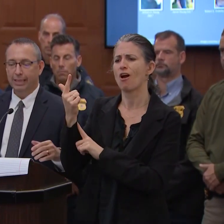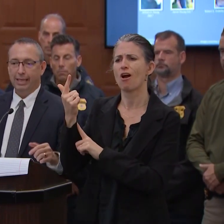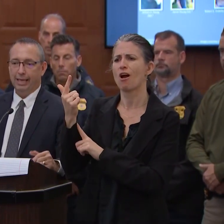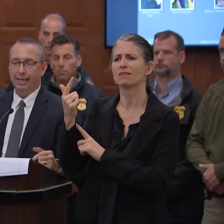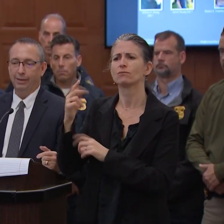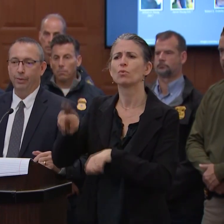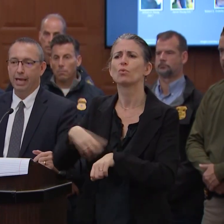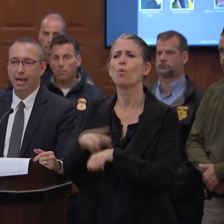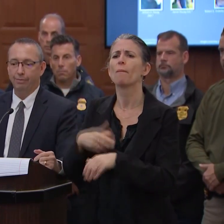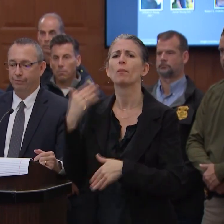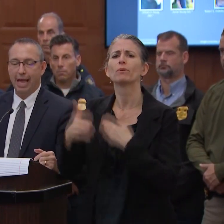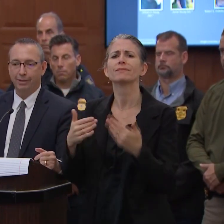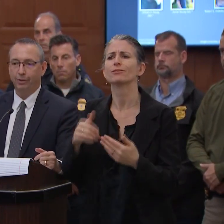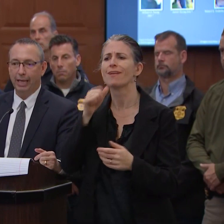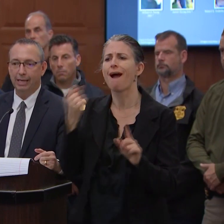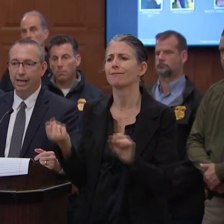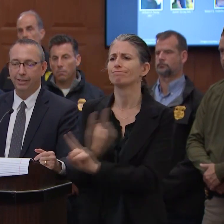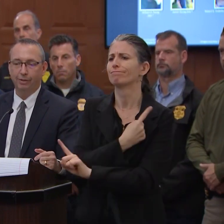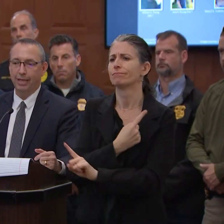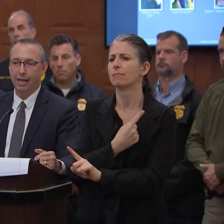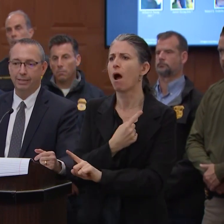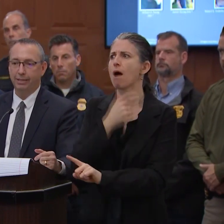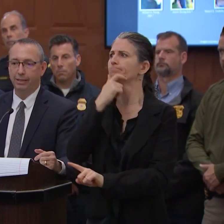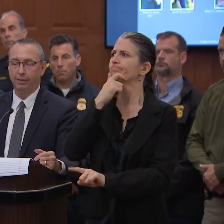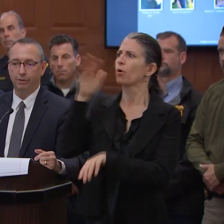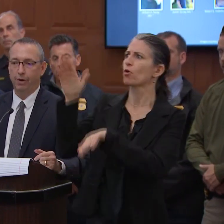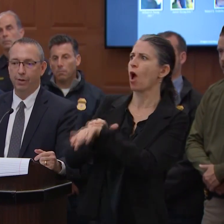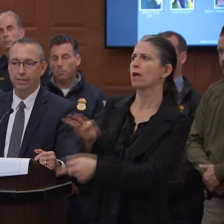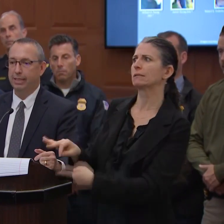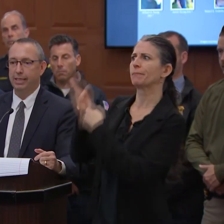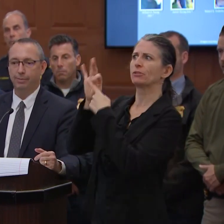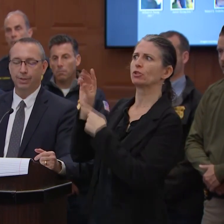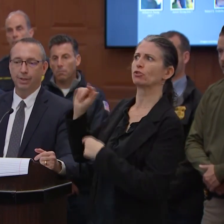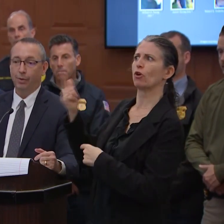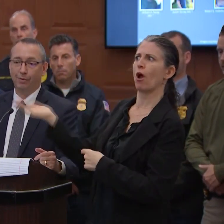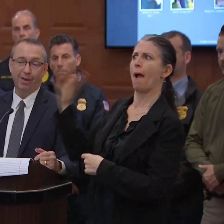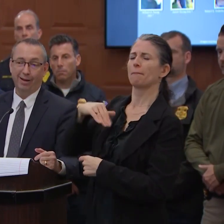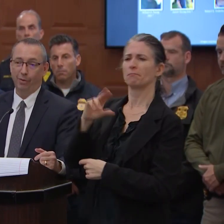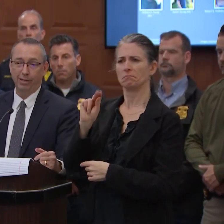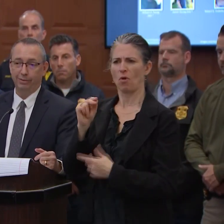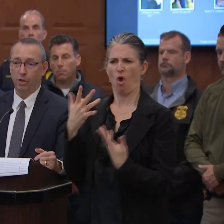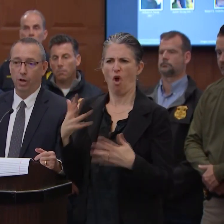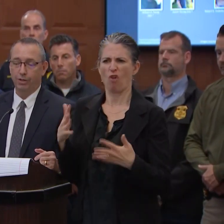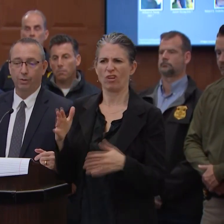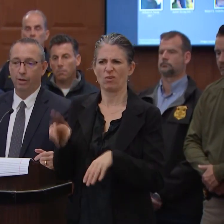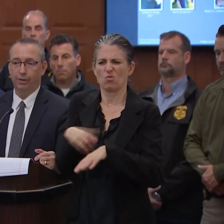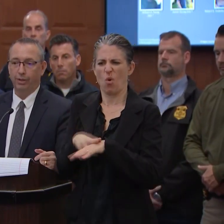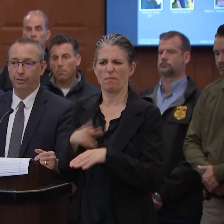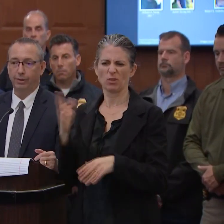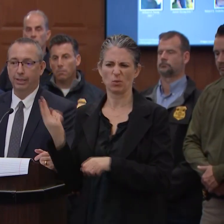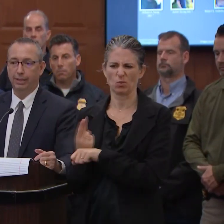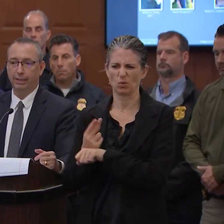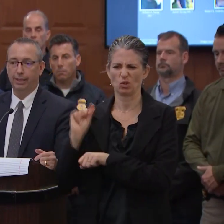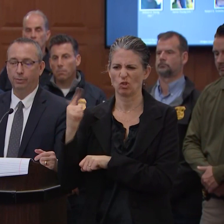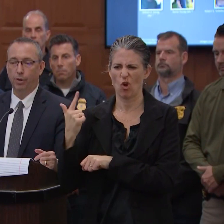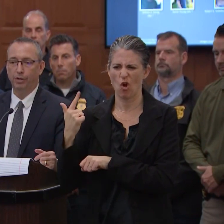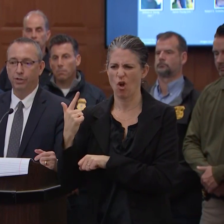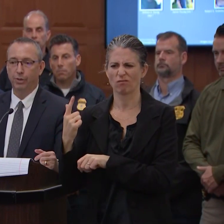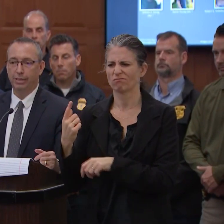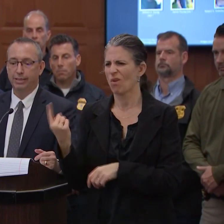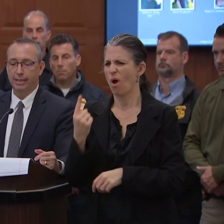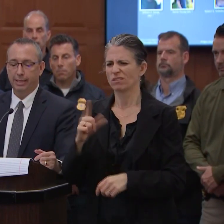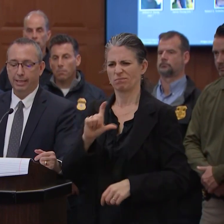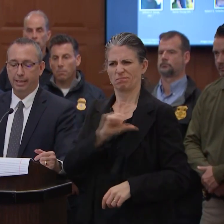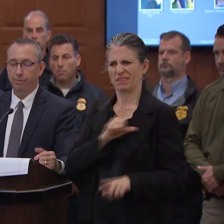go? We have tactical canines that are attached to those various teams. We have a lot of great dogs that are out there working